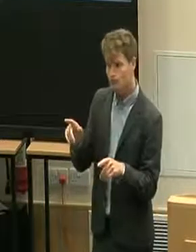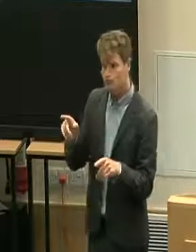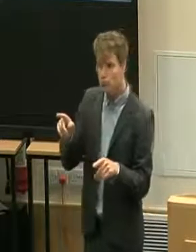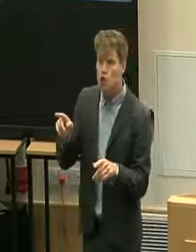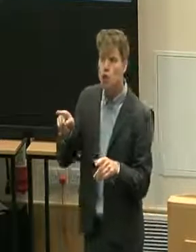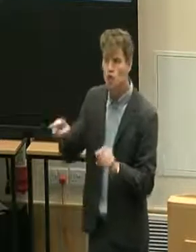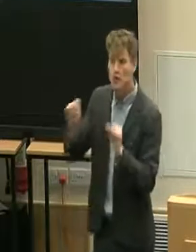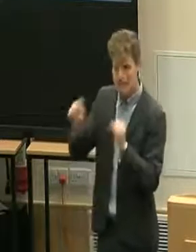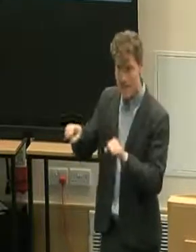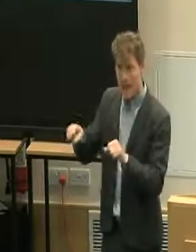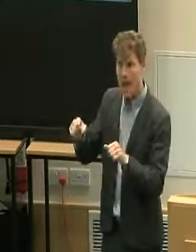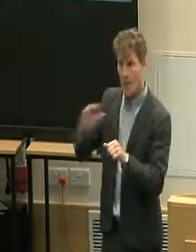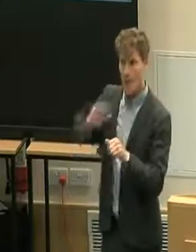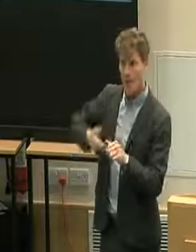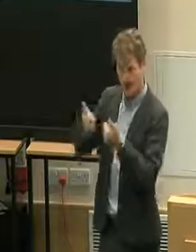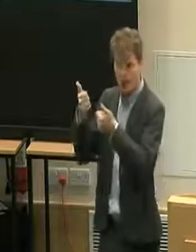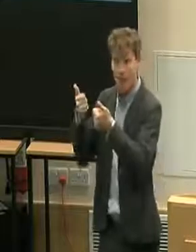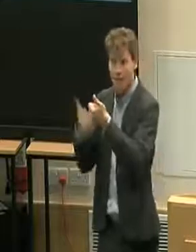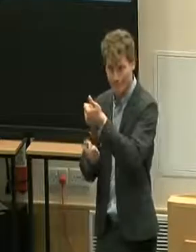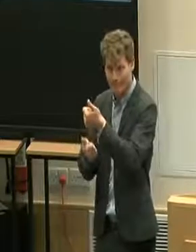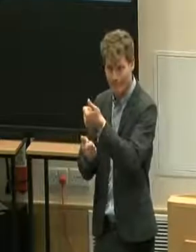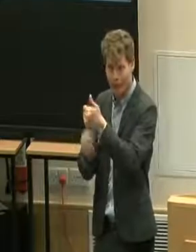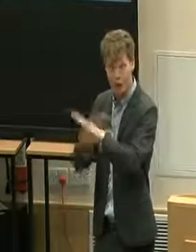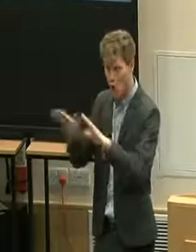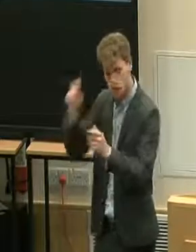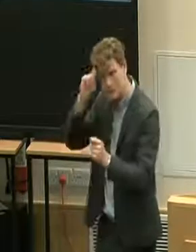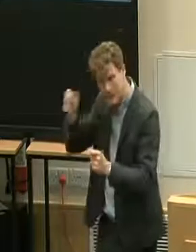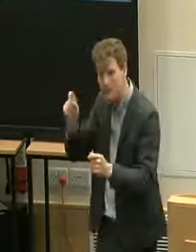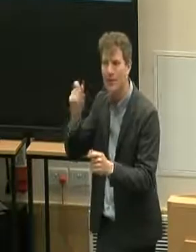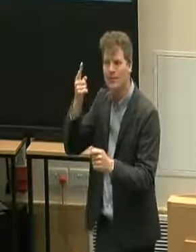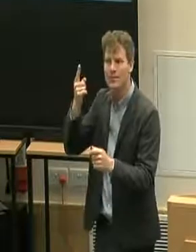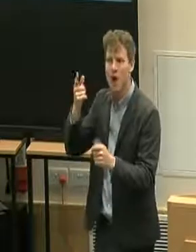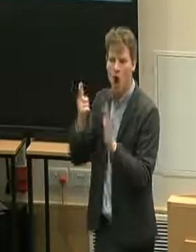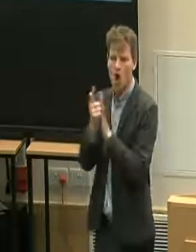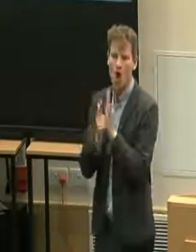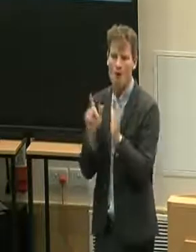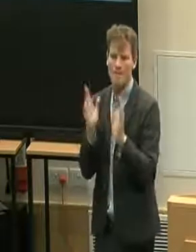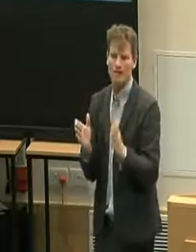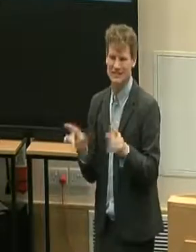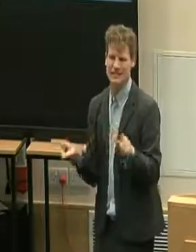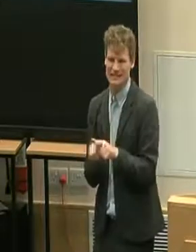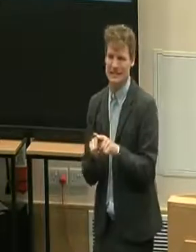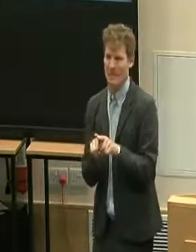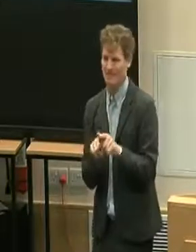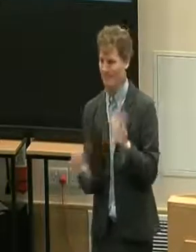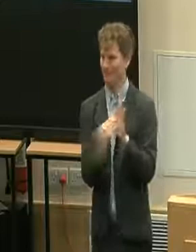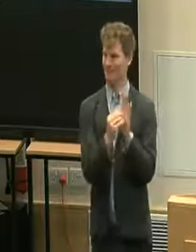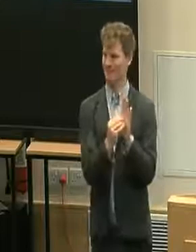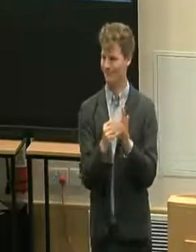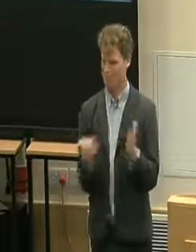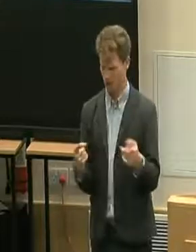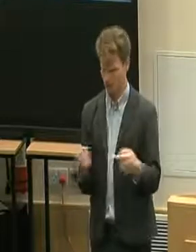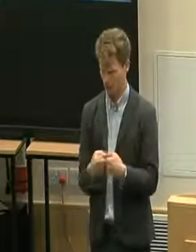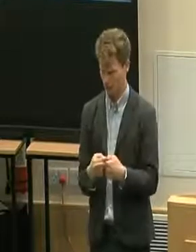Everyone happy? No, it is progressive. You start someplace only to move to a higher level. That is